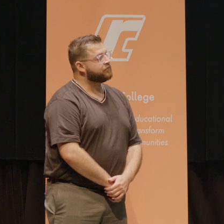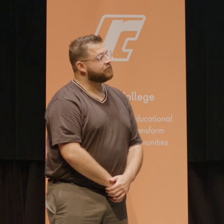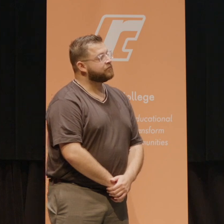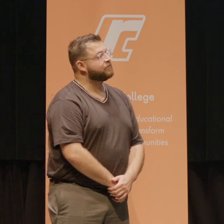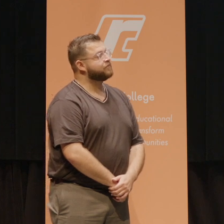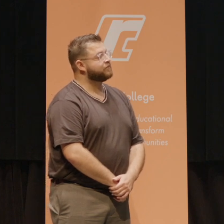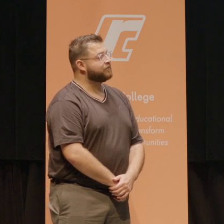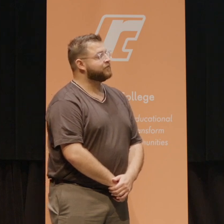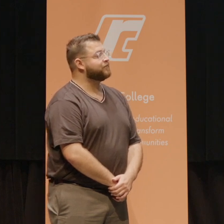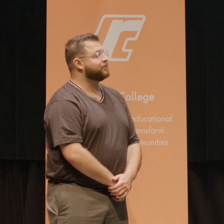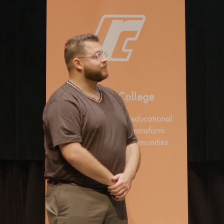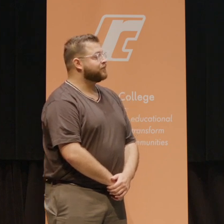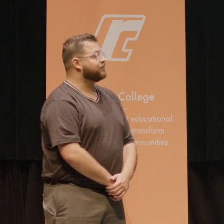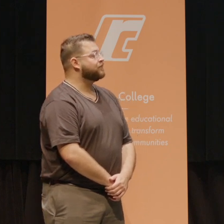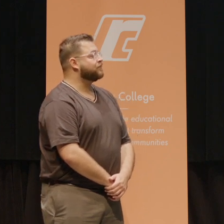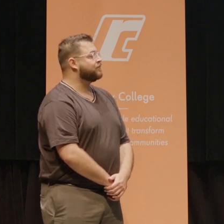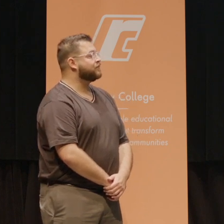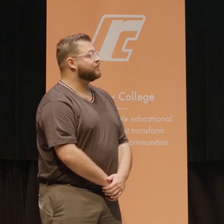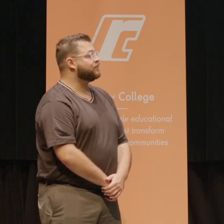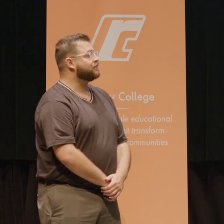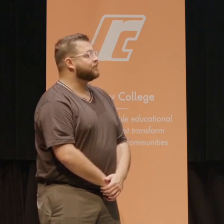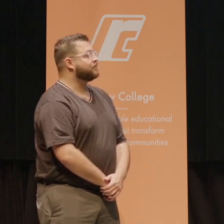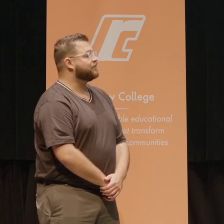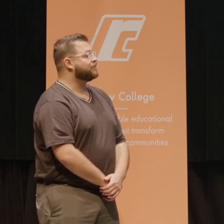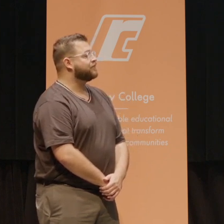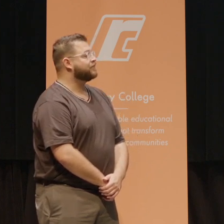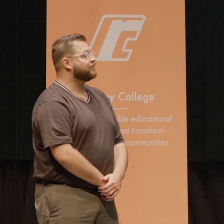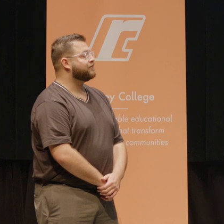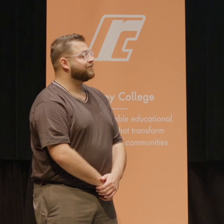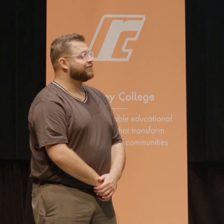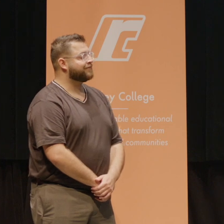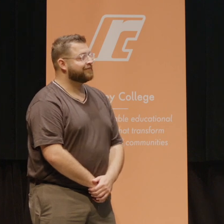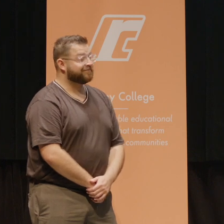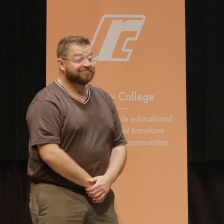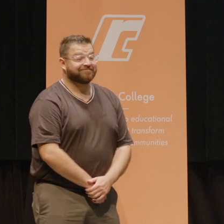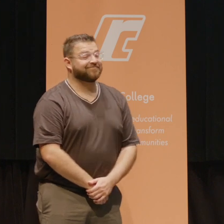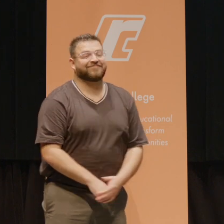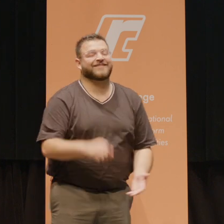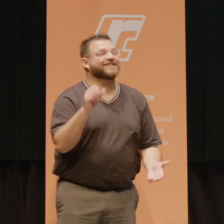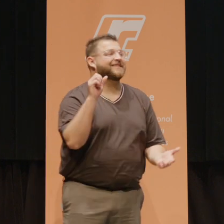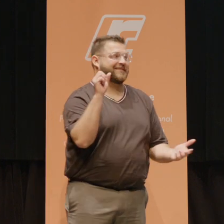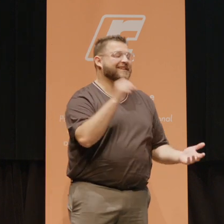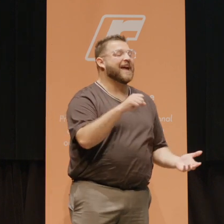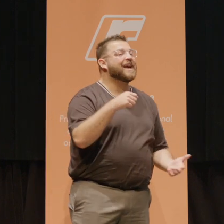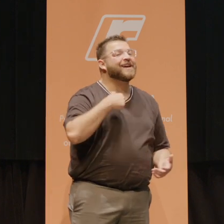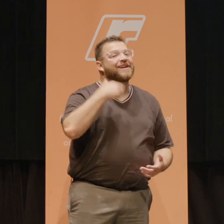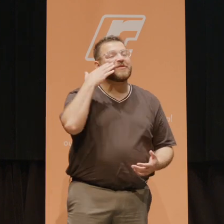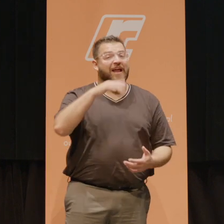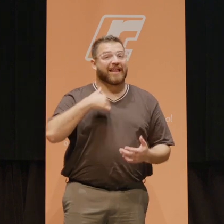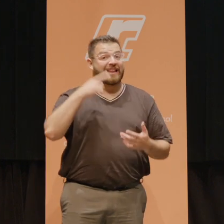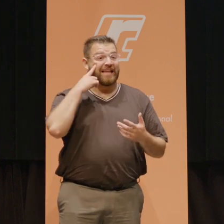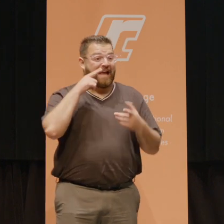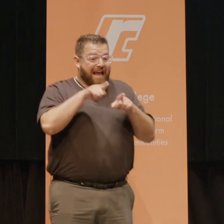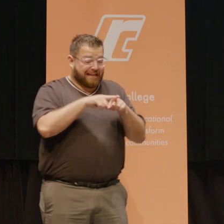build a culture of support. Can you expand with your own experience? Yeah, I think that as educators